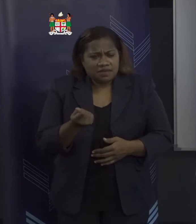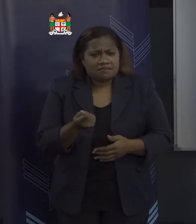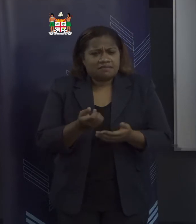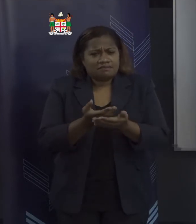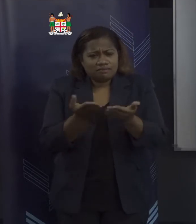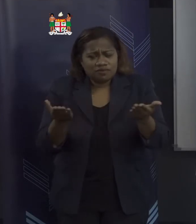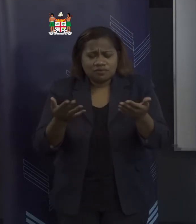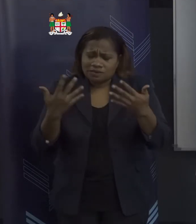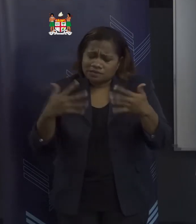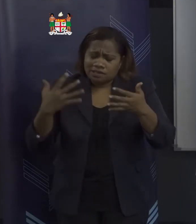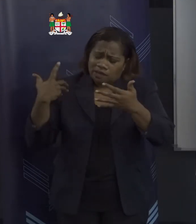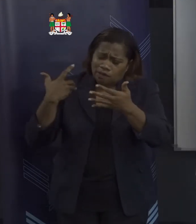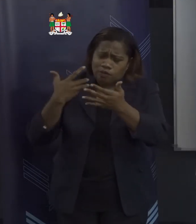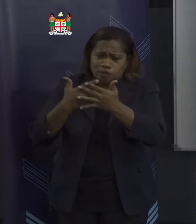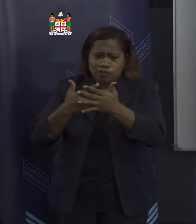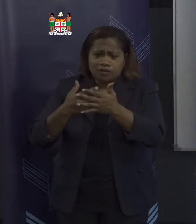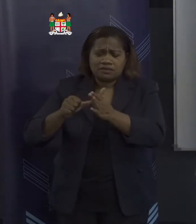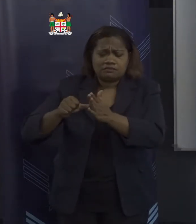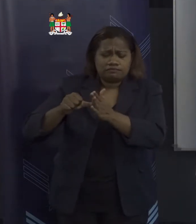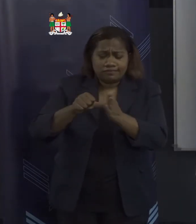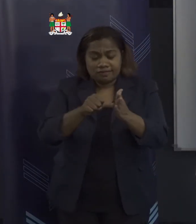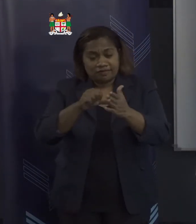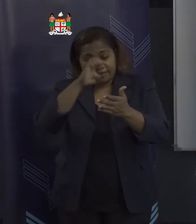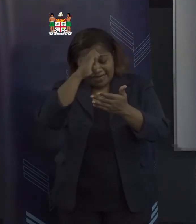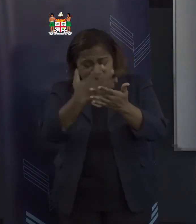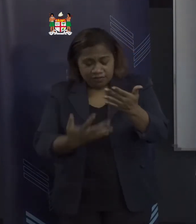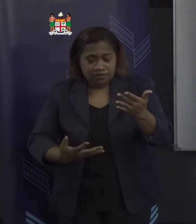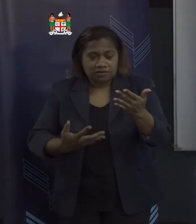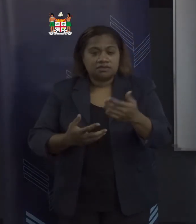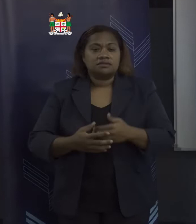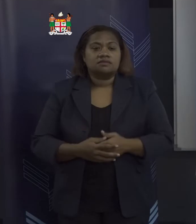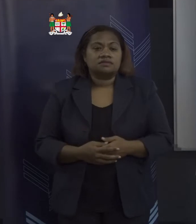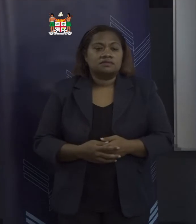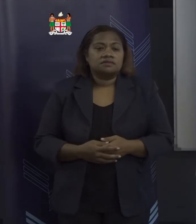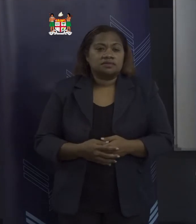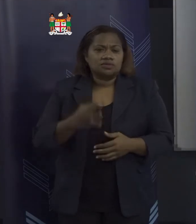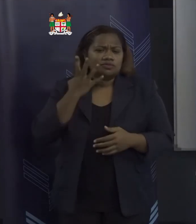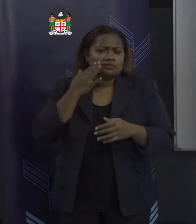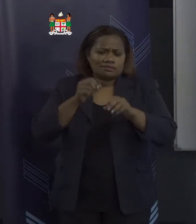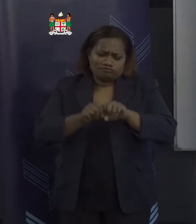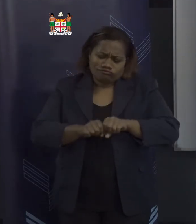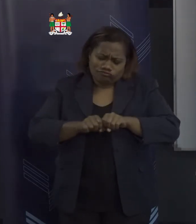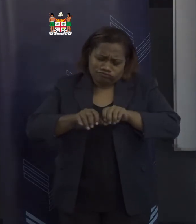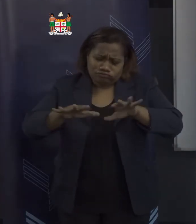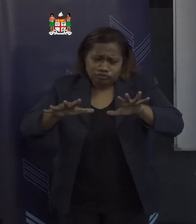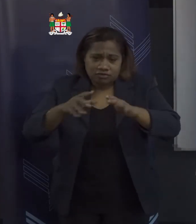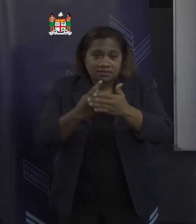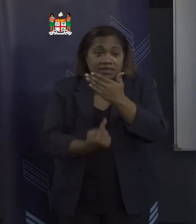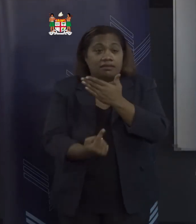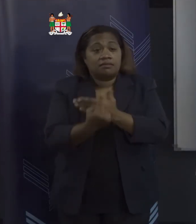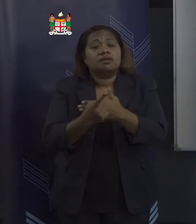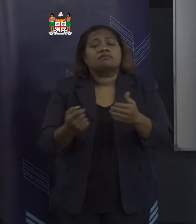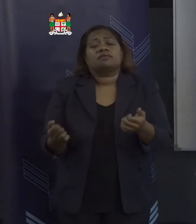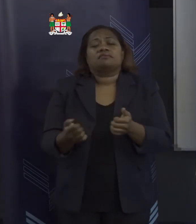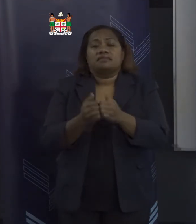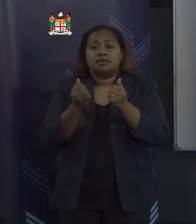extremely difficult experience at the height of the pandemic. Many would have been